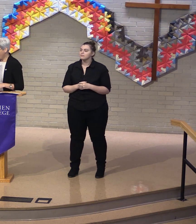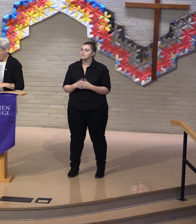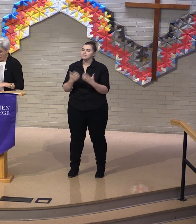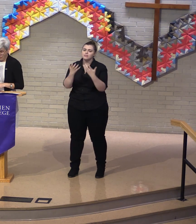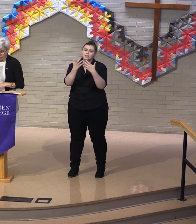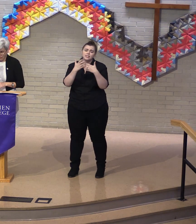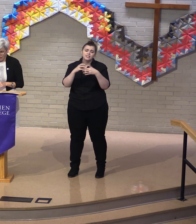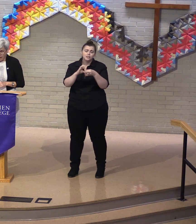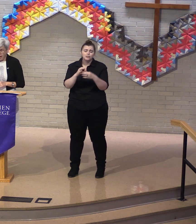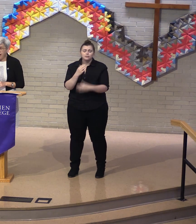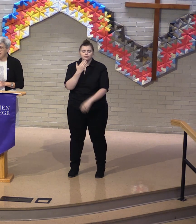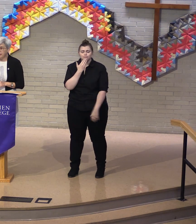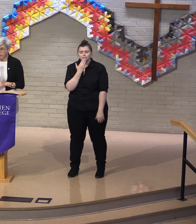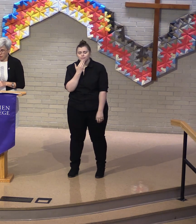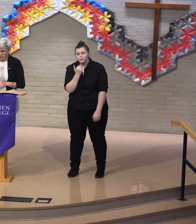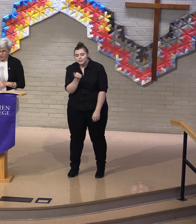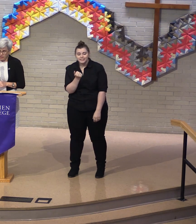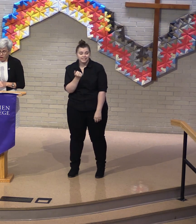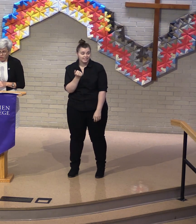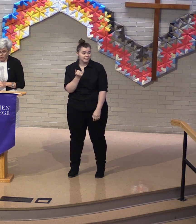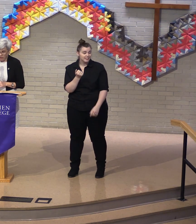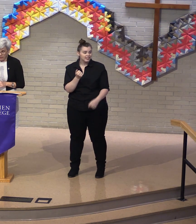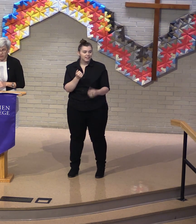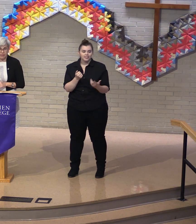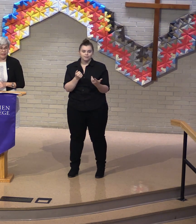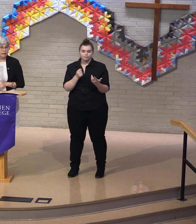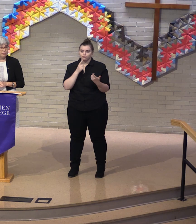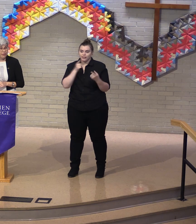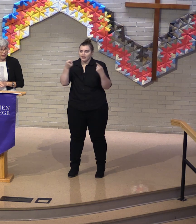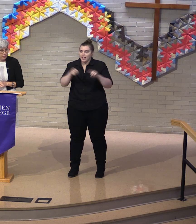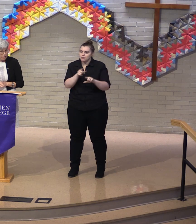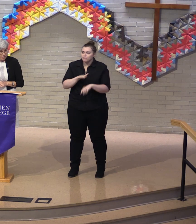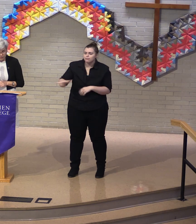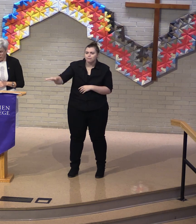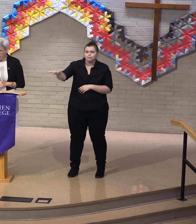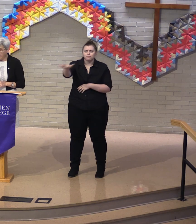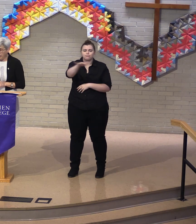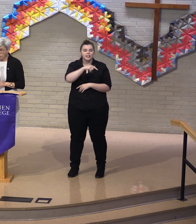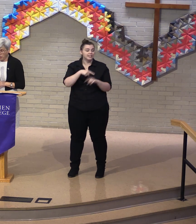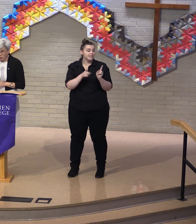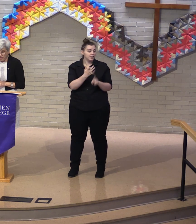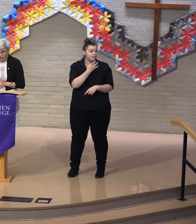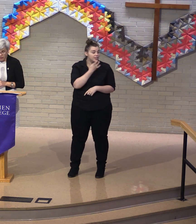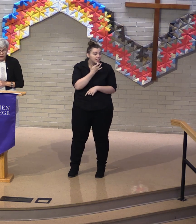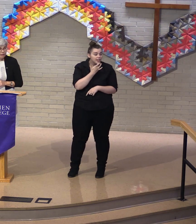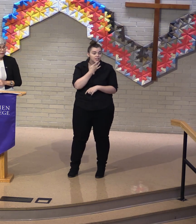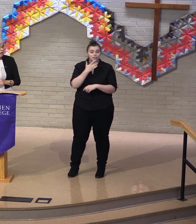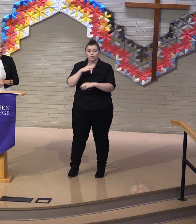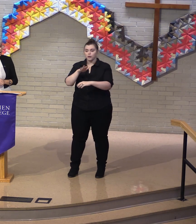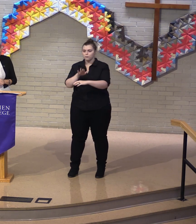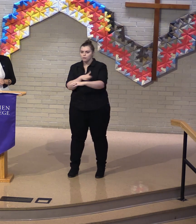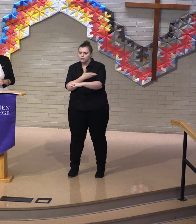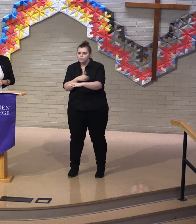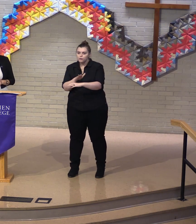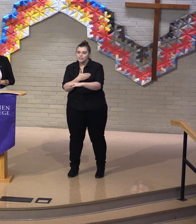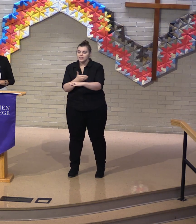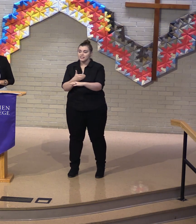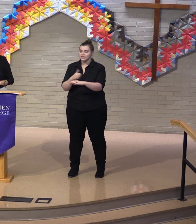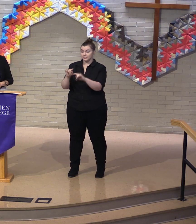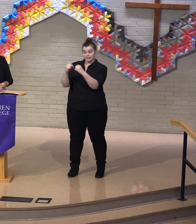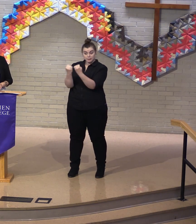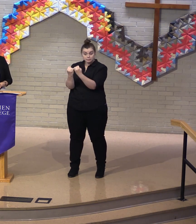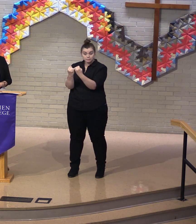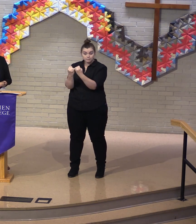Synergy is sweet, and synergy is all around us in flavors, in music, on